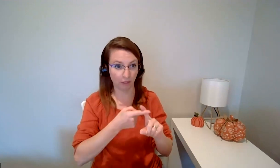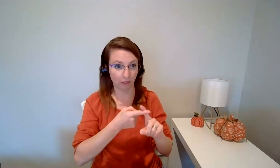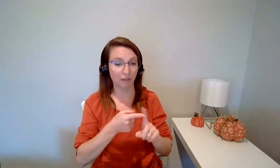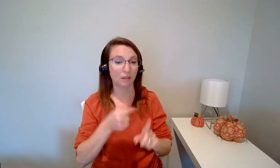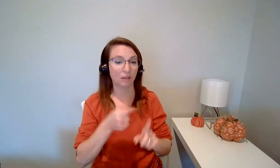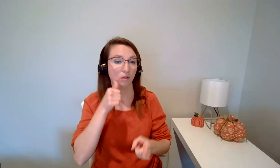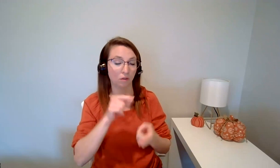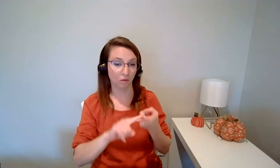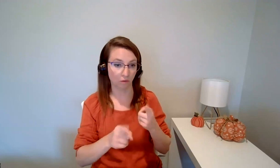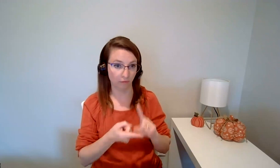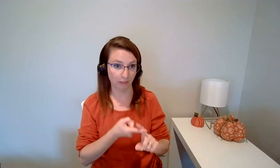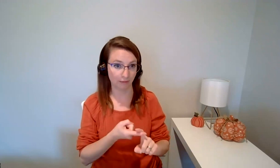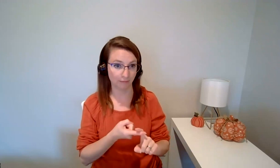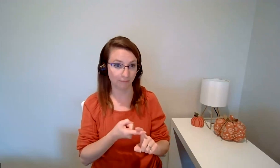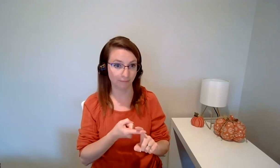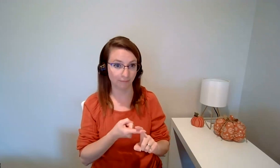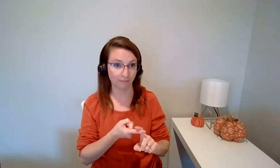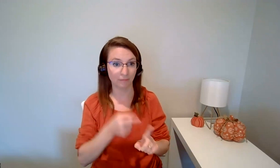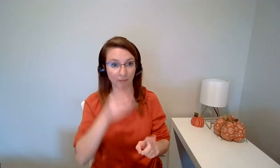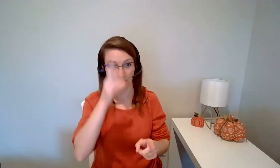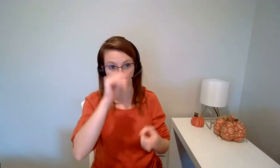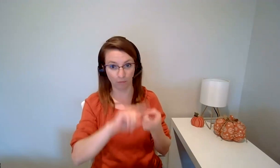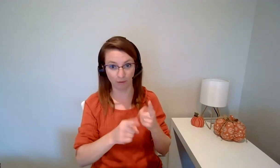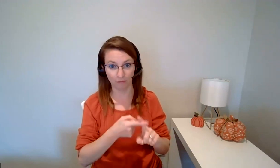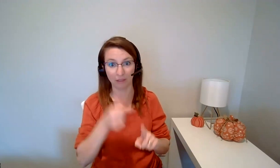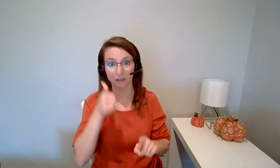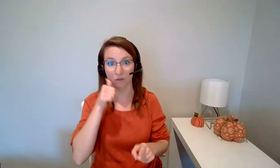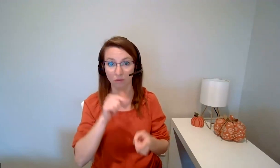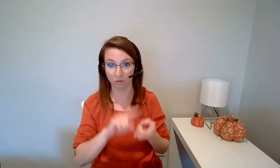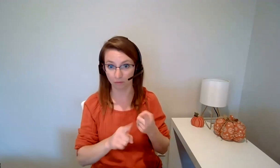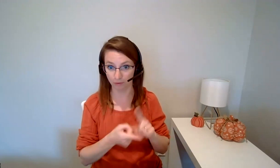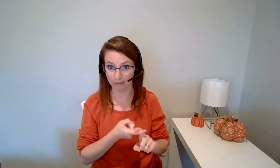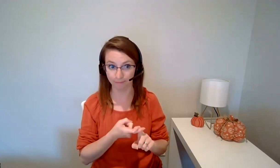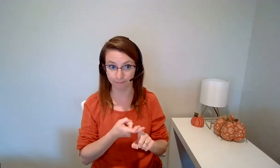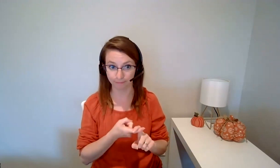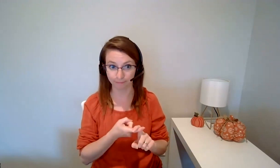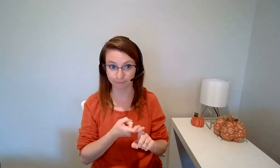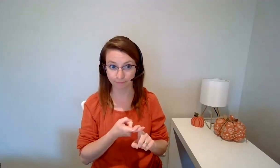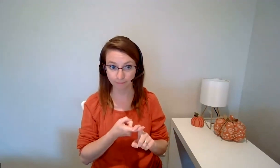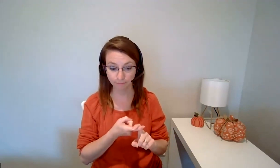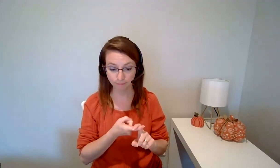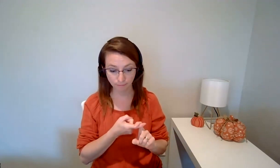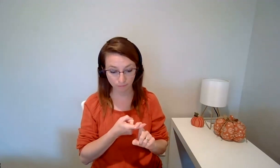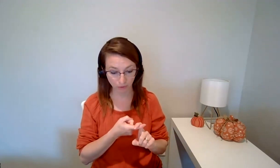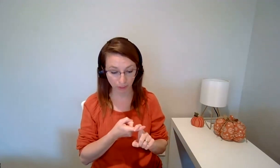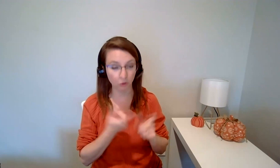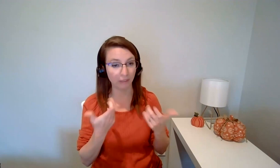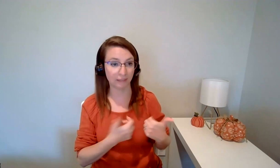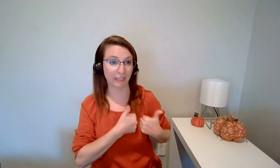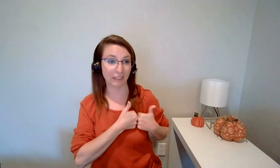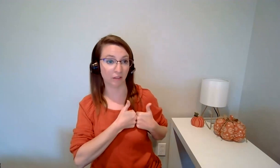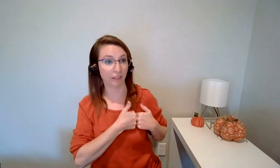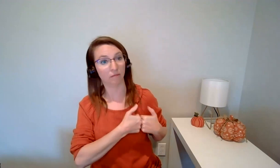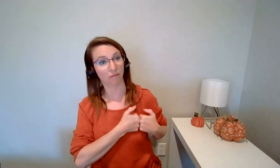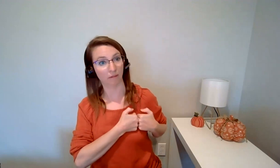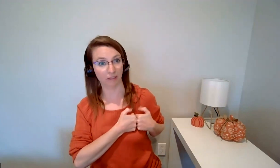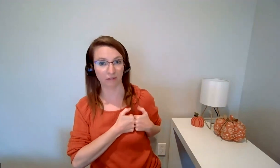boyfriend, girlfriend, boyfriend, girlfriend. Okay, you can sign like this. This